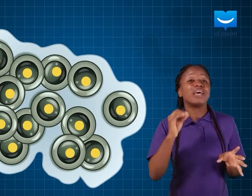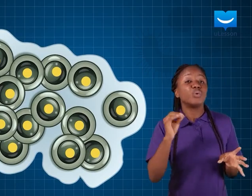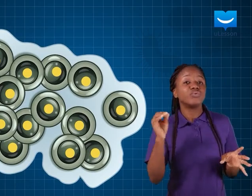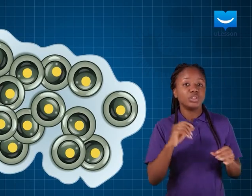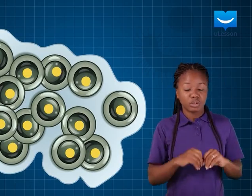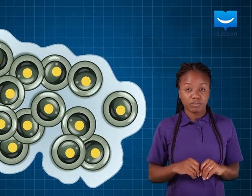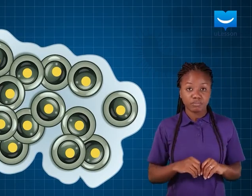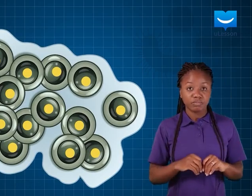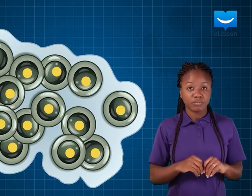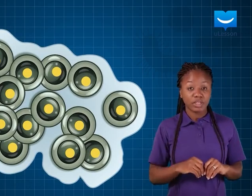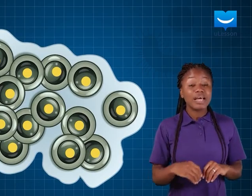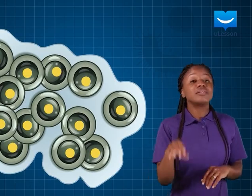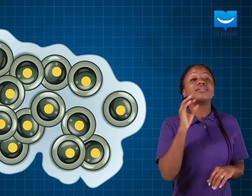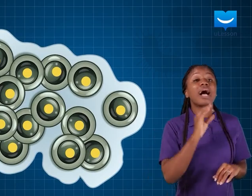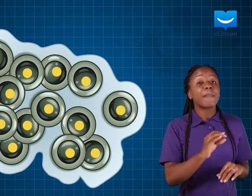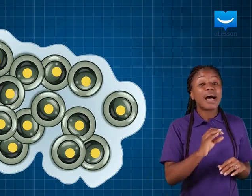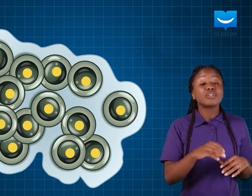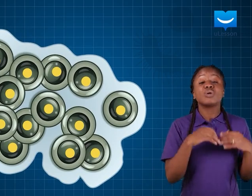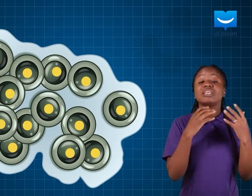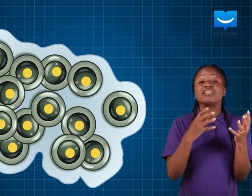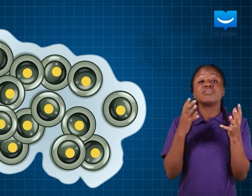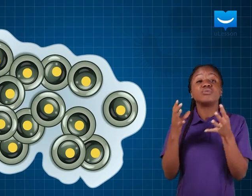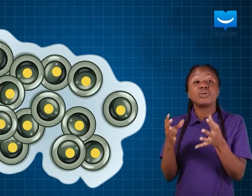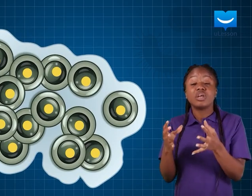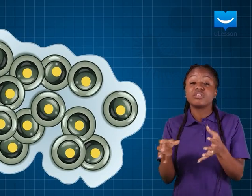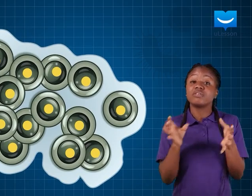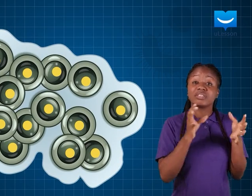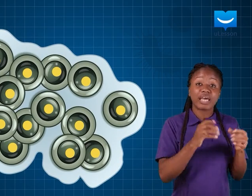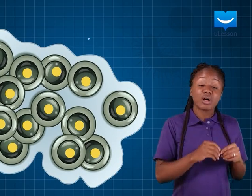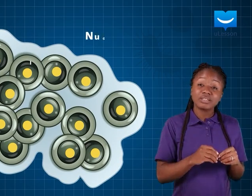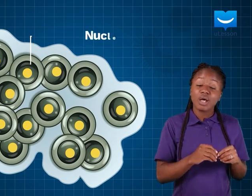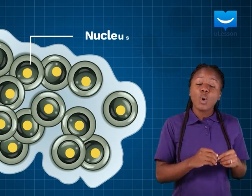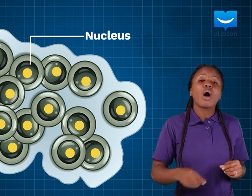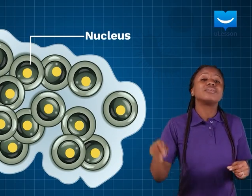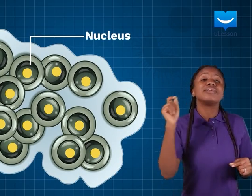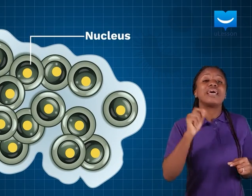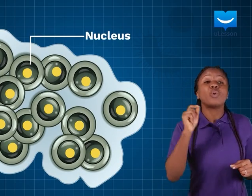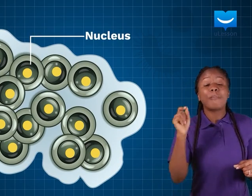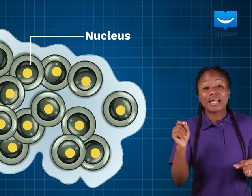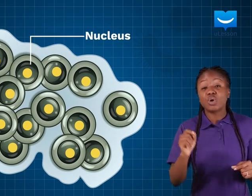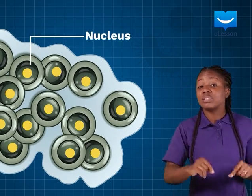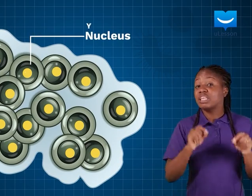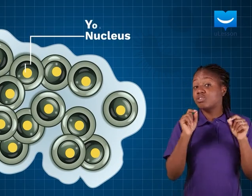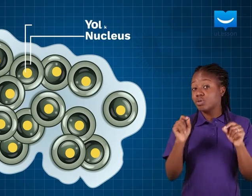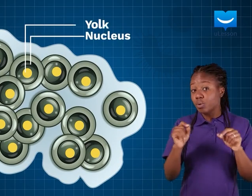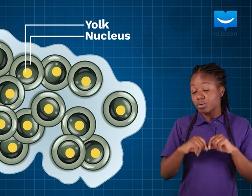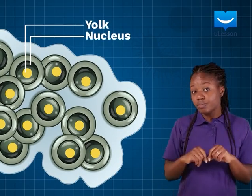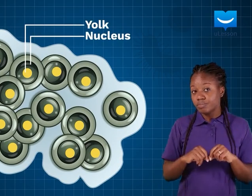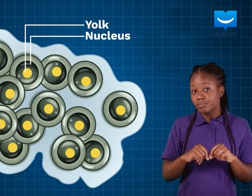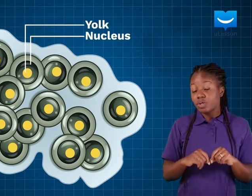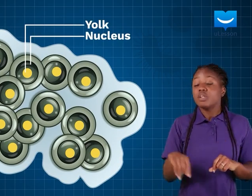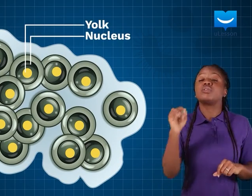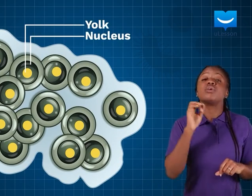a yellow region. The dark part contains the nucleus of the zygote, while the yellow part contains the